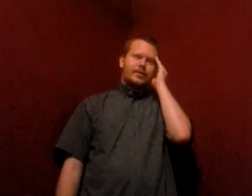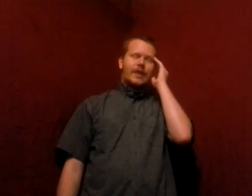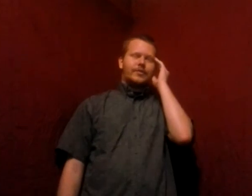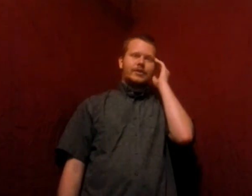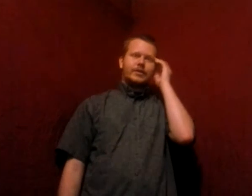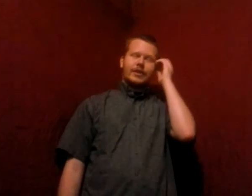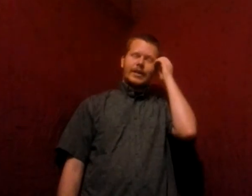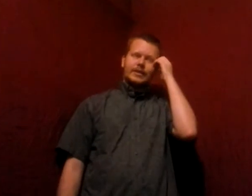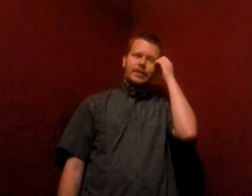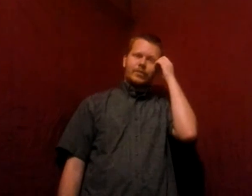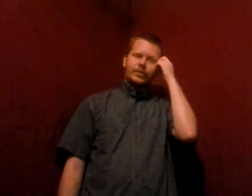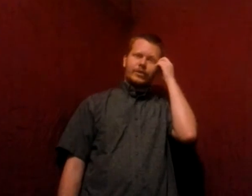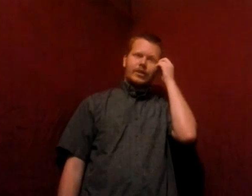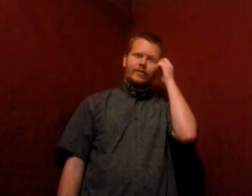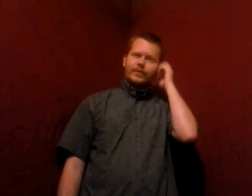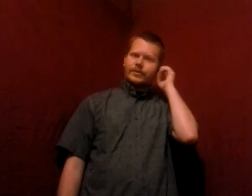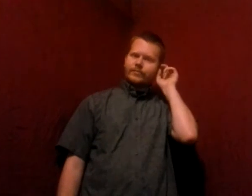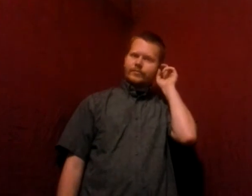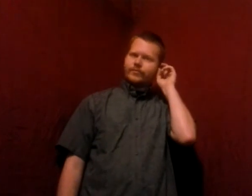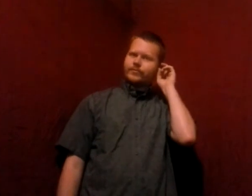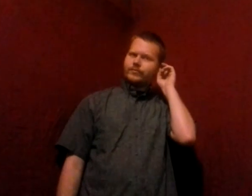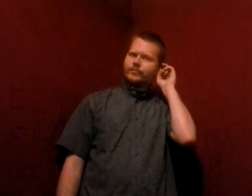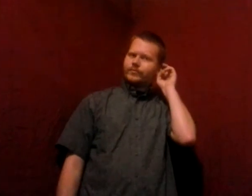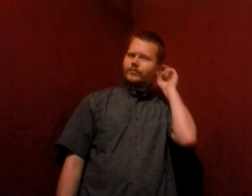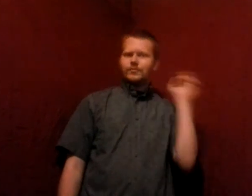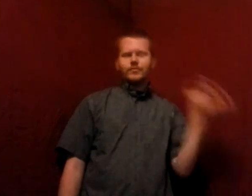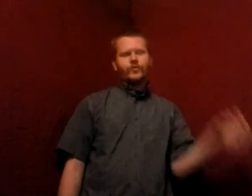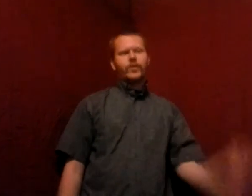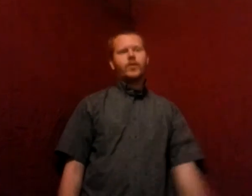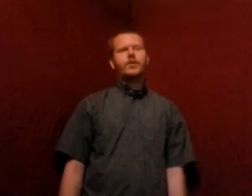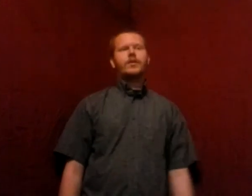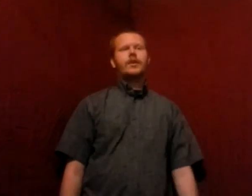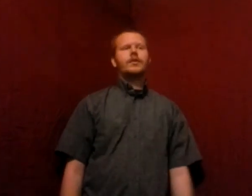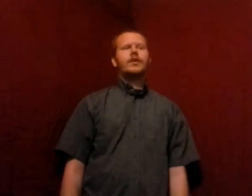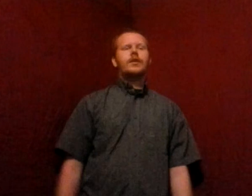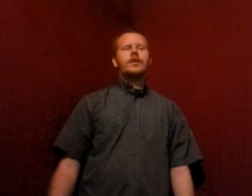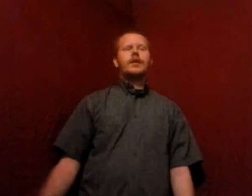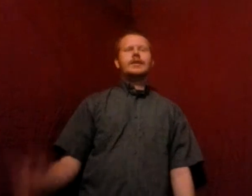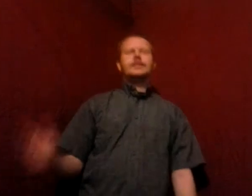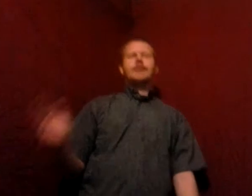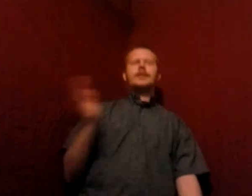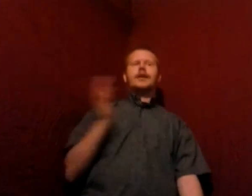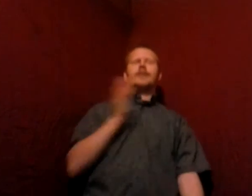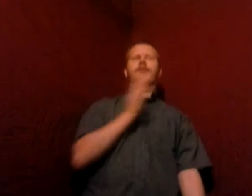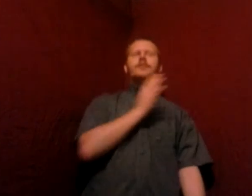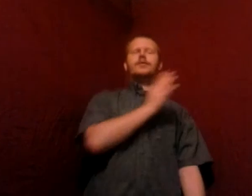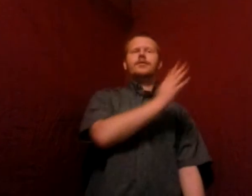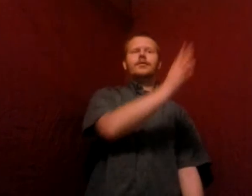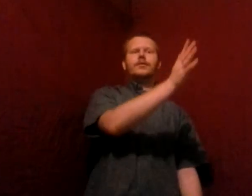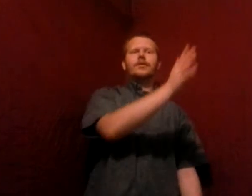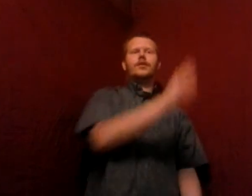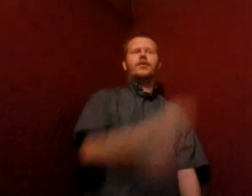i was just i just kind of bursted off as a free roaming thing and i stand kind of you know